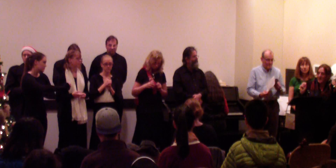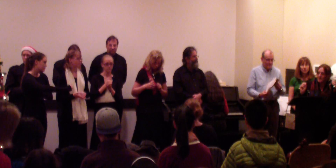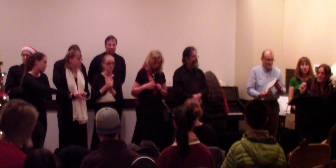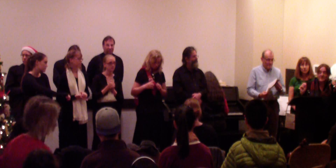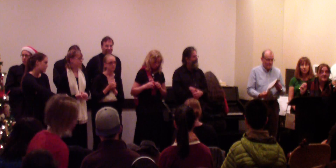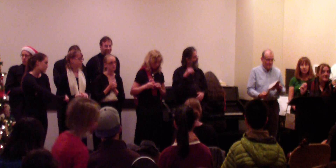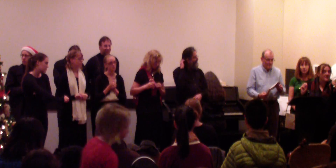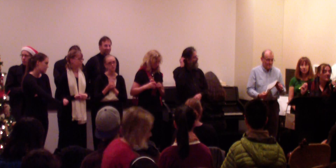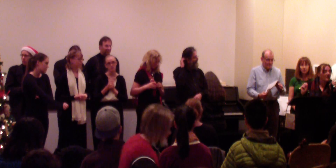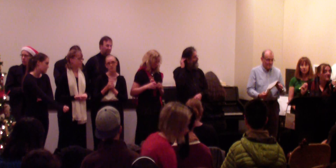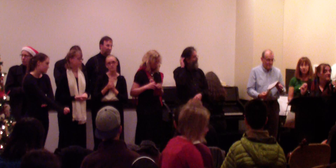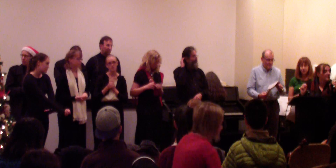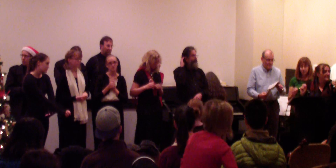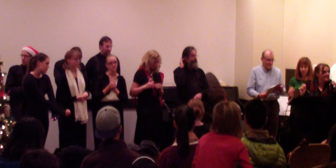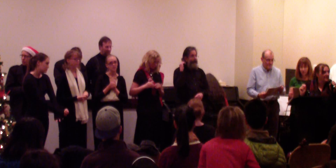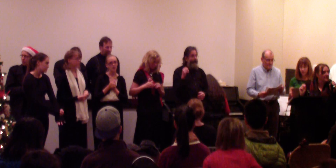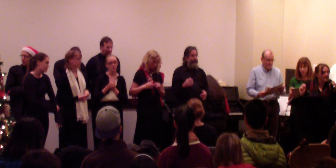about Santa Claus is coming to town.